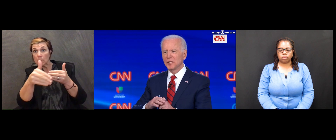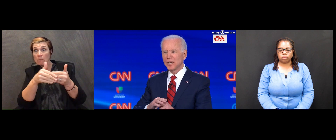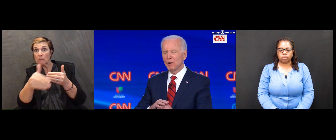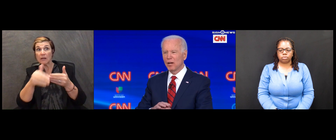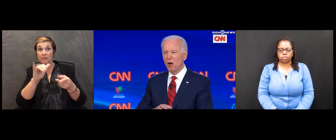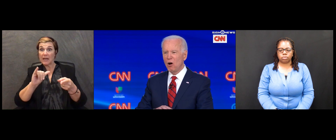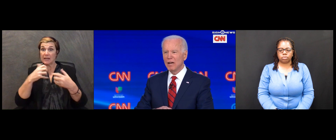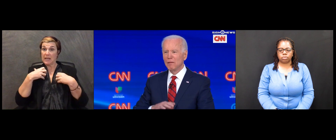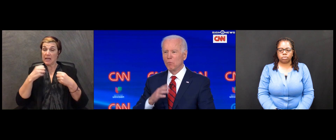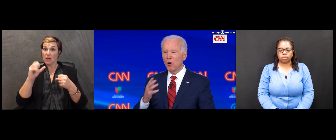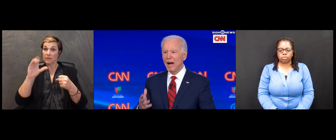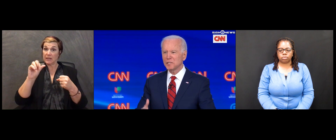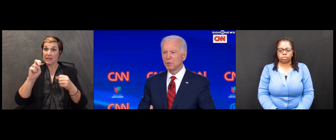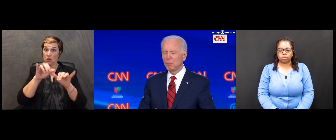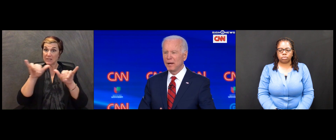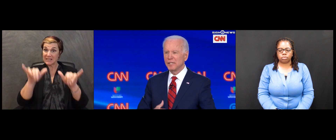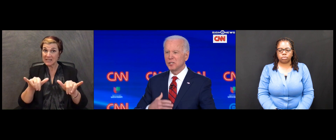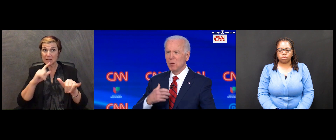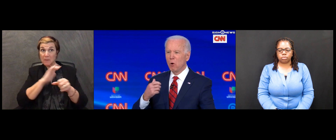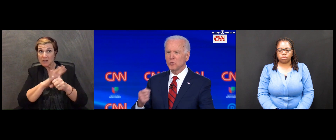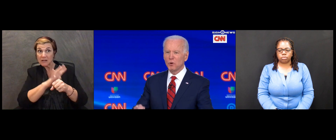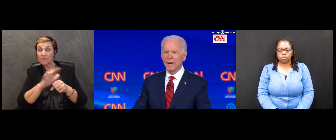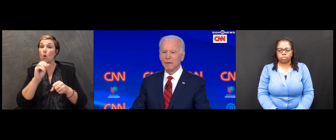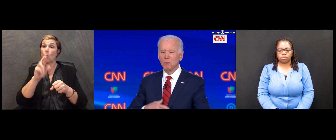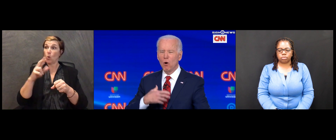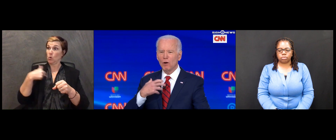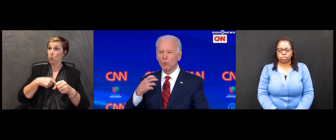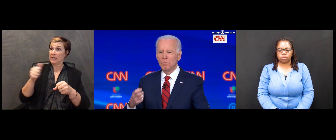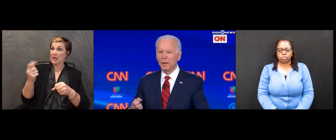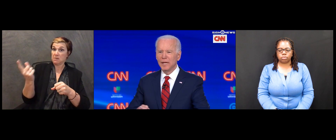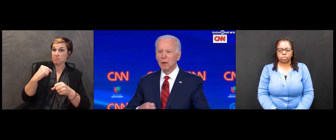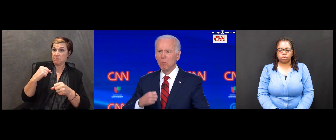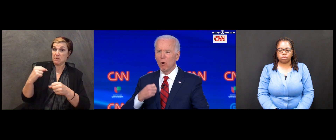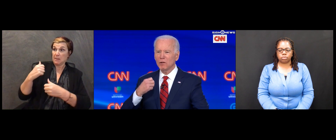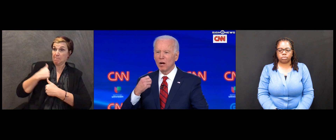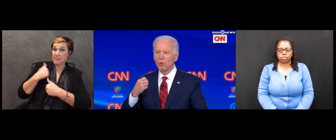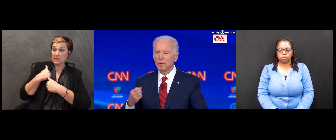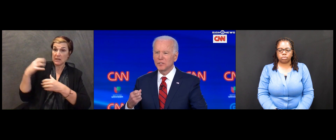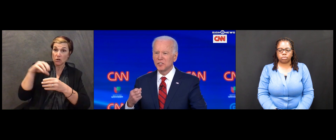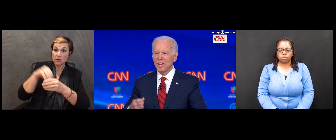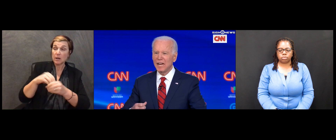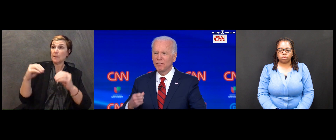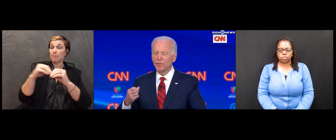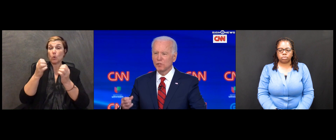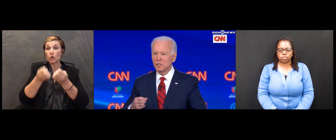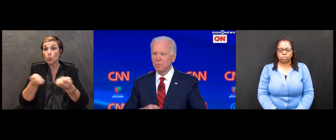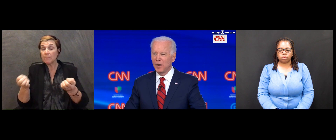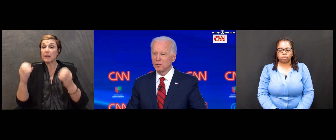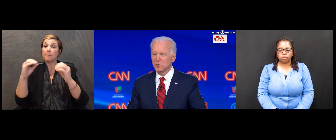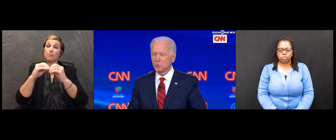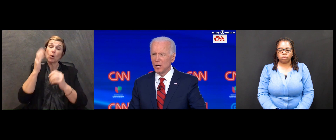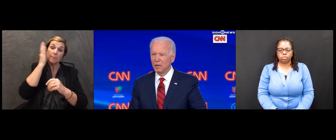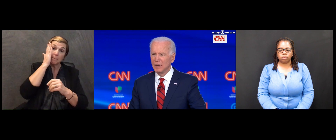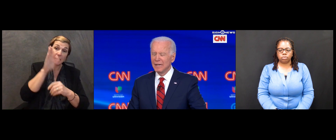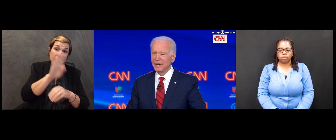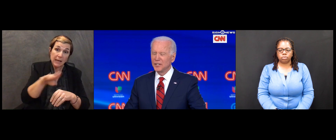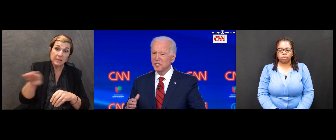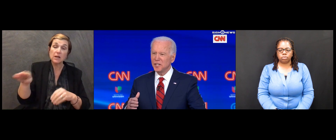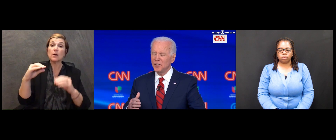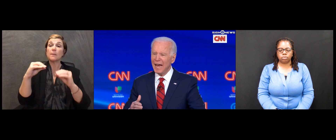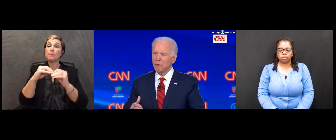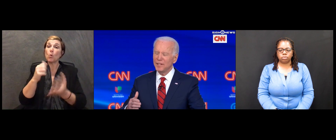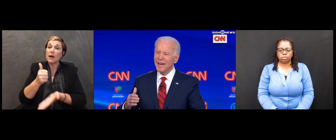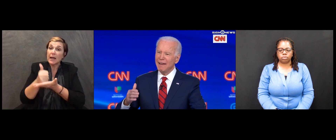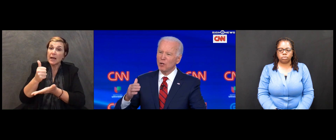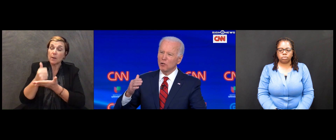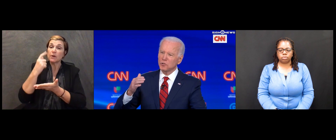bringing the military along, more hospital beds, more training, more equipment to save the first responders as well. In addition